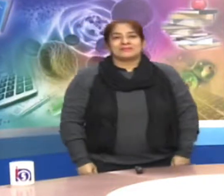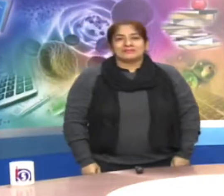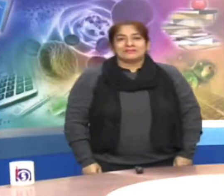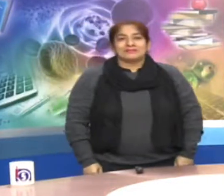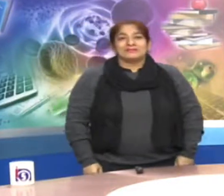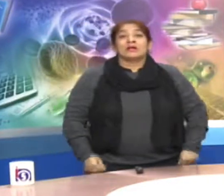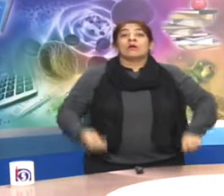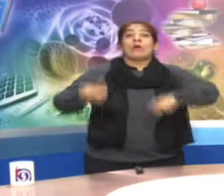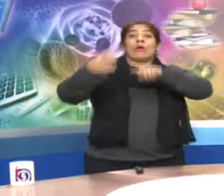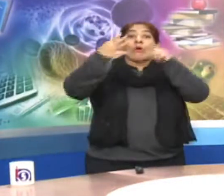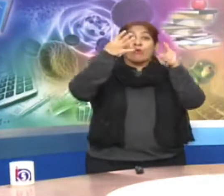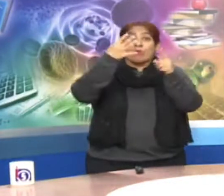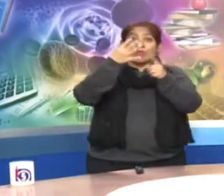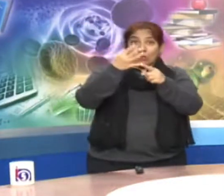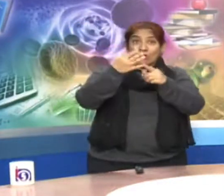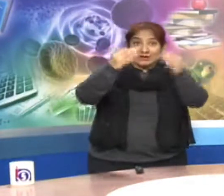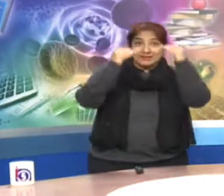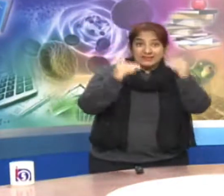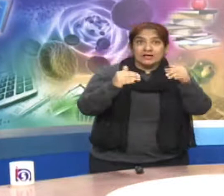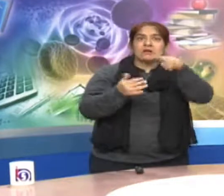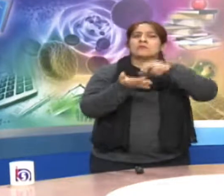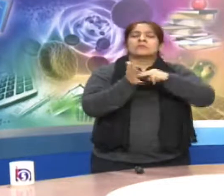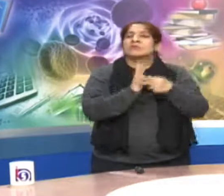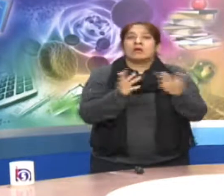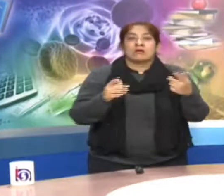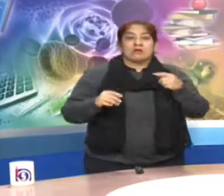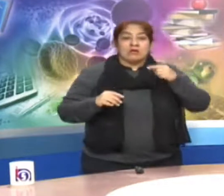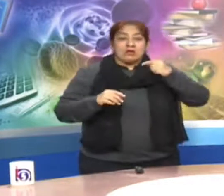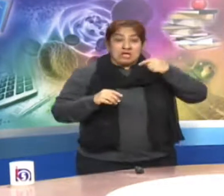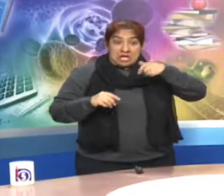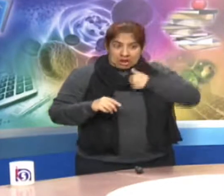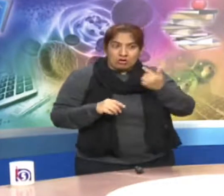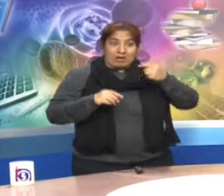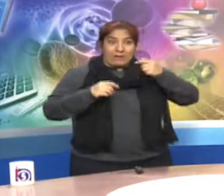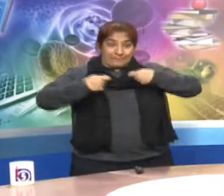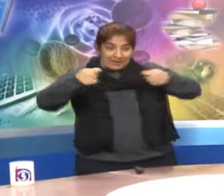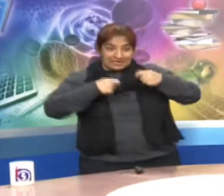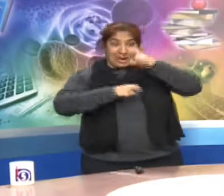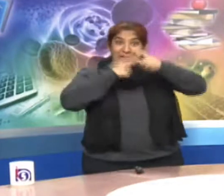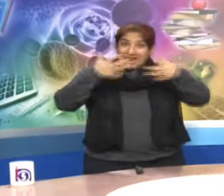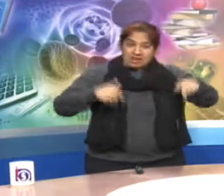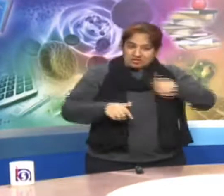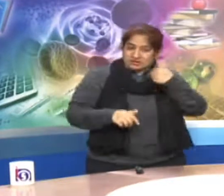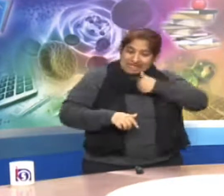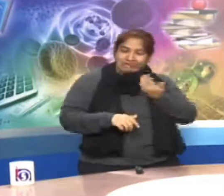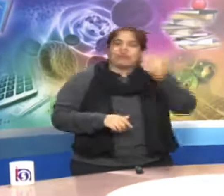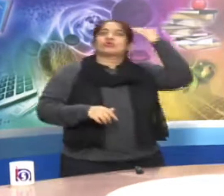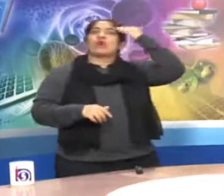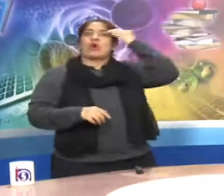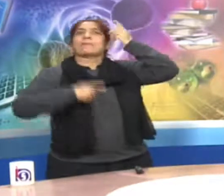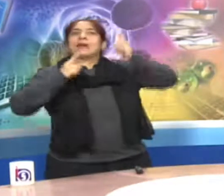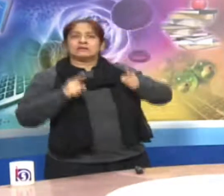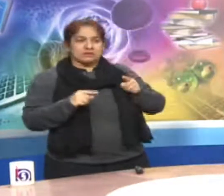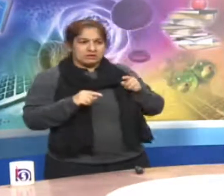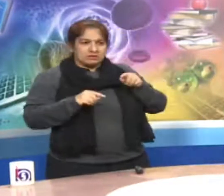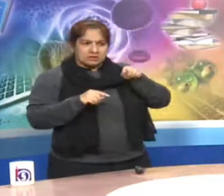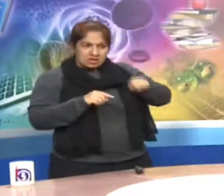socially. Fourth is moral justification. Moral justification